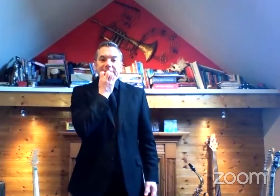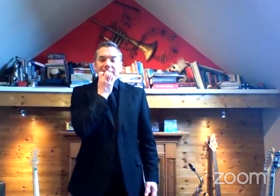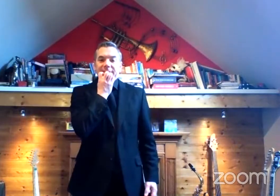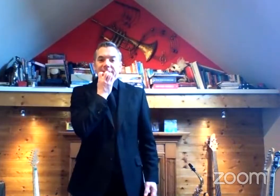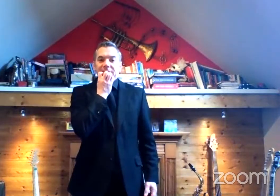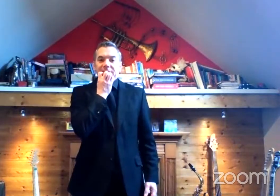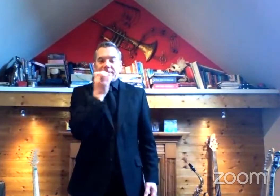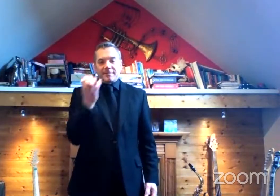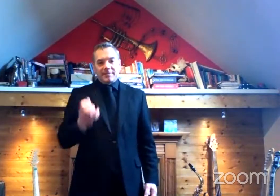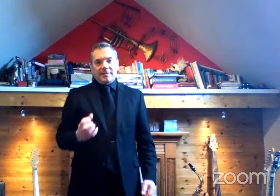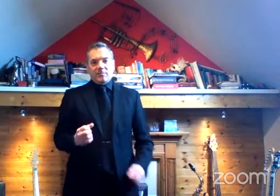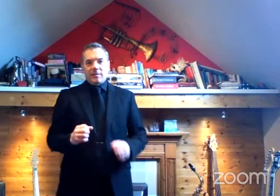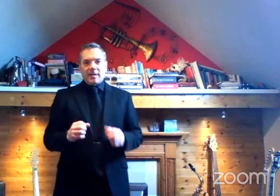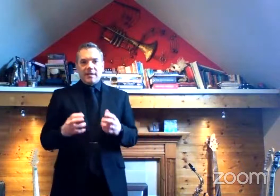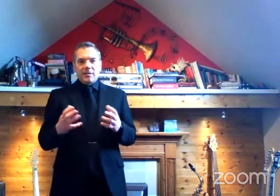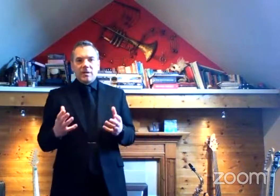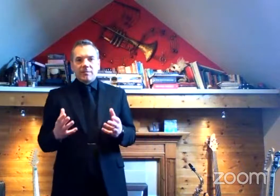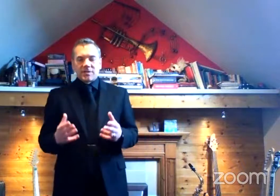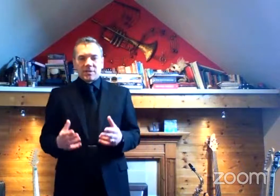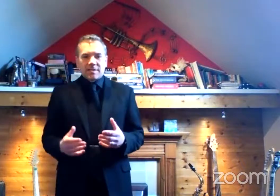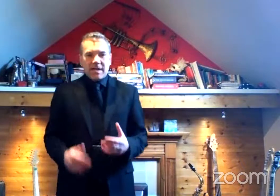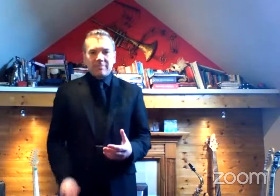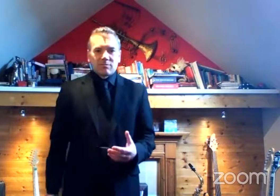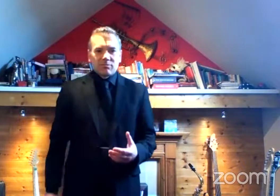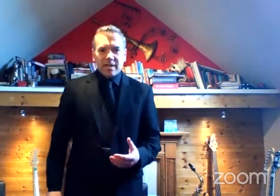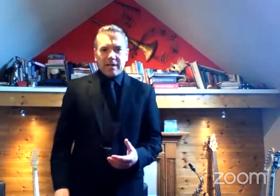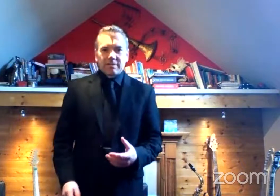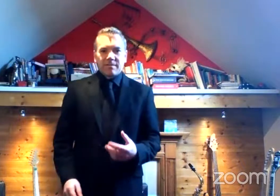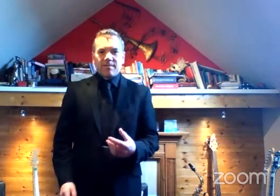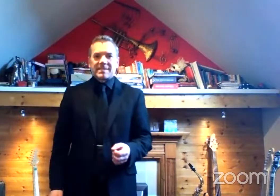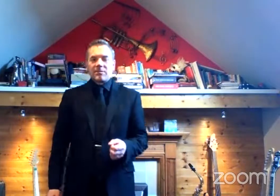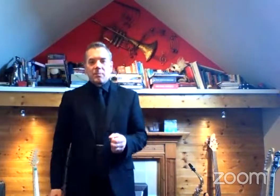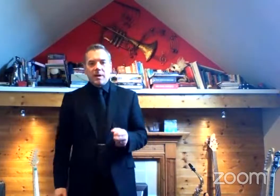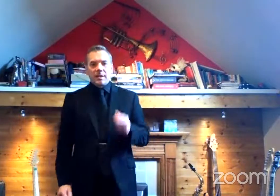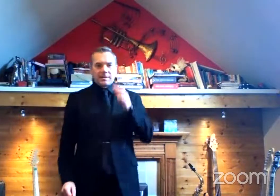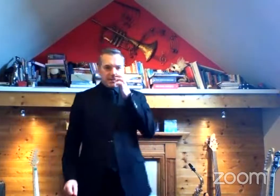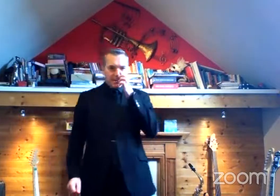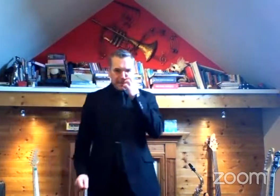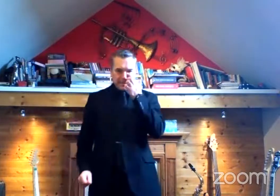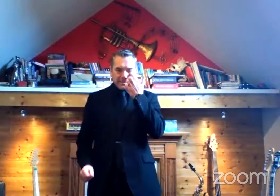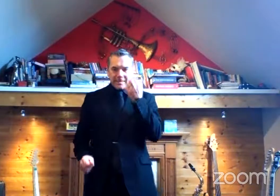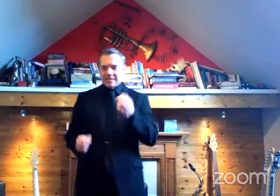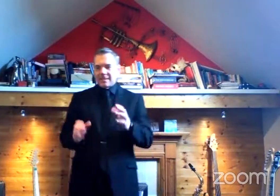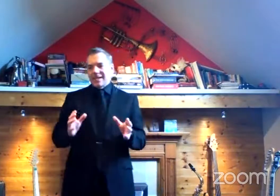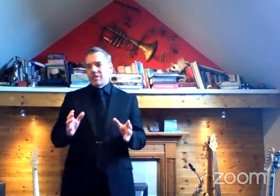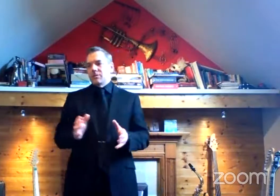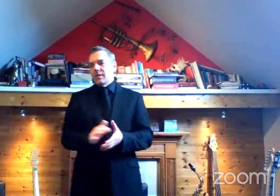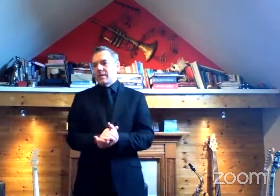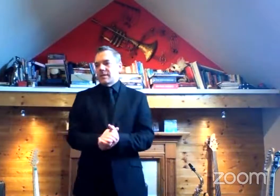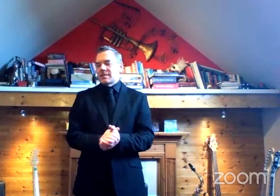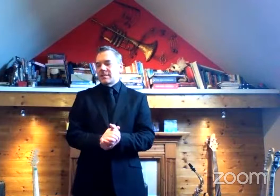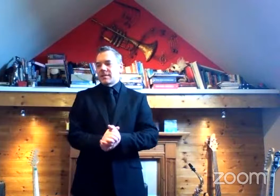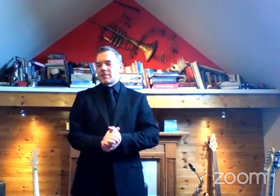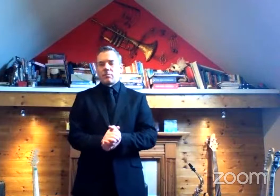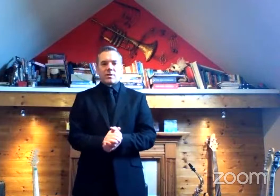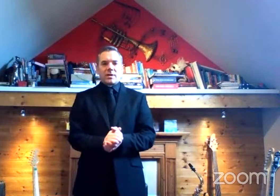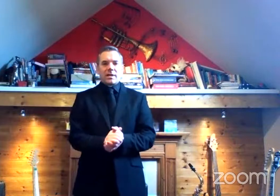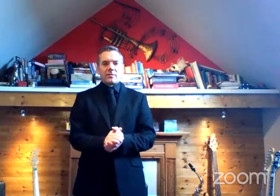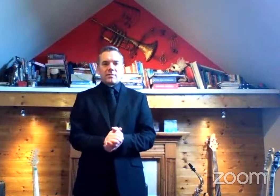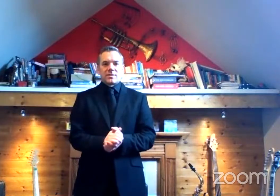that's not enough, right? We're getting nervous, the time's running out to fix our planet. That's the issue there, that's what we're trying to get across